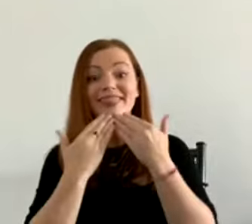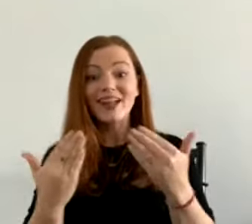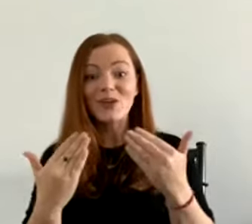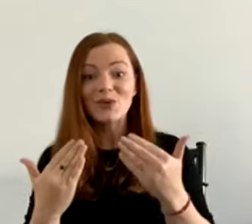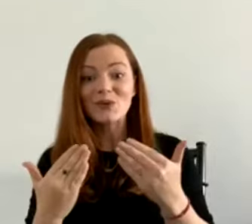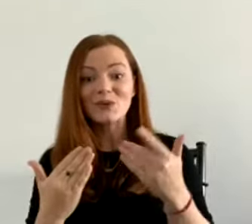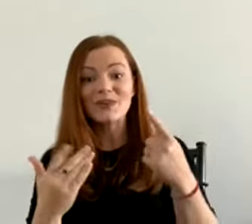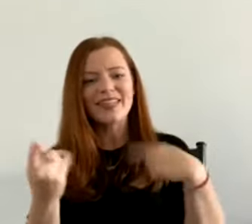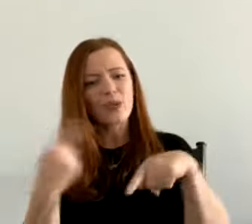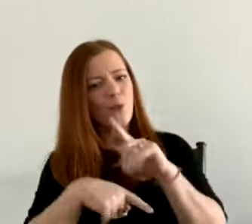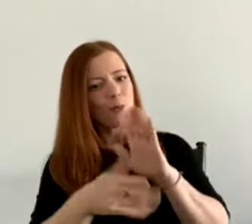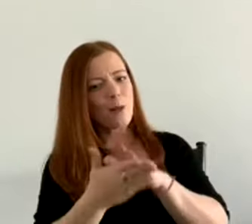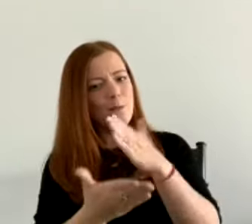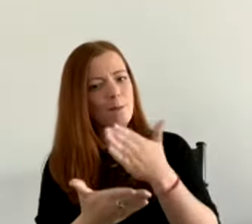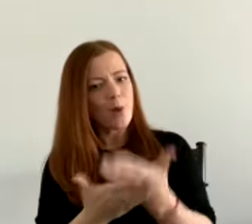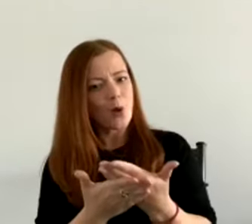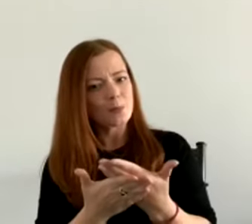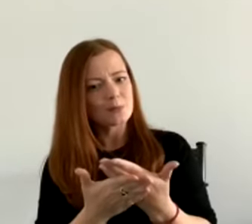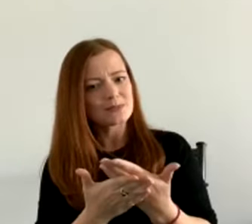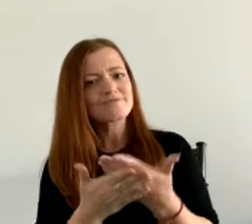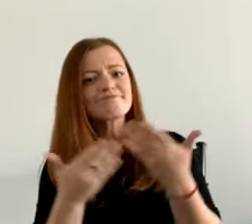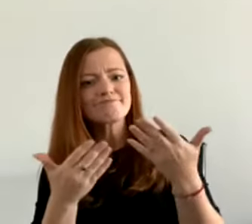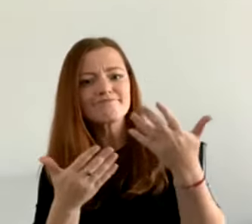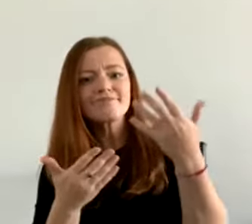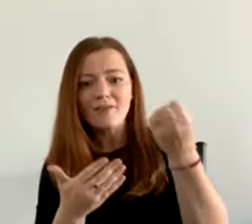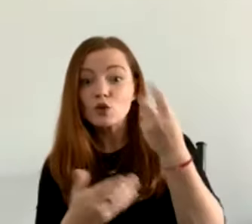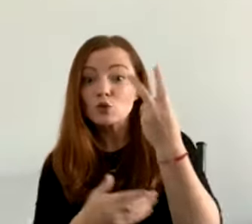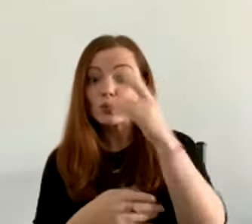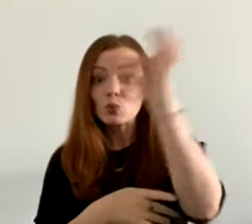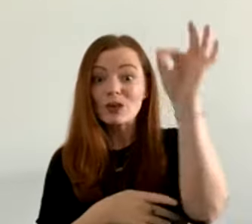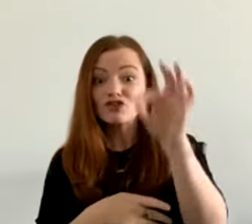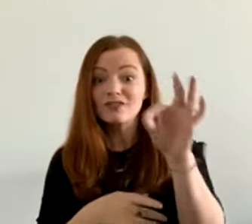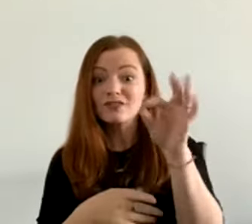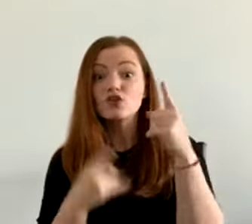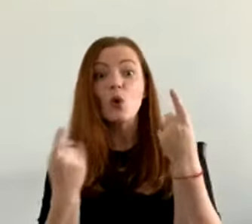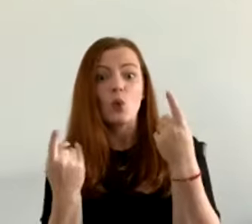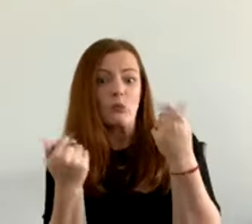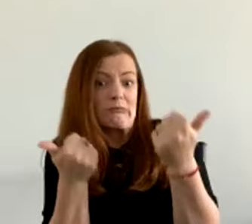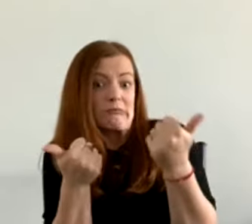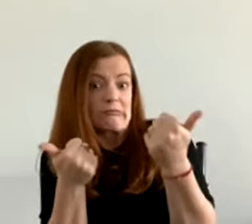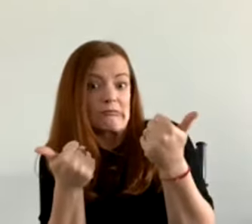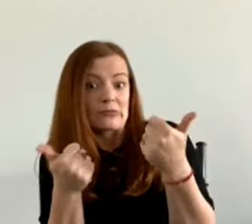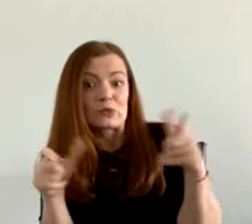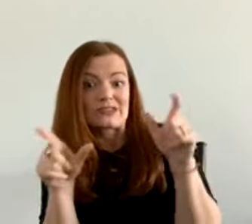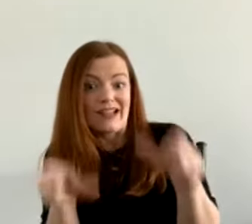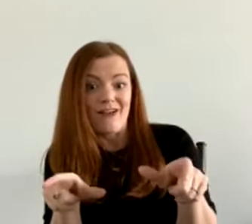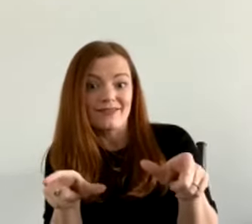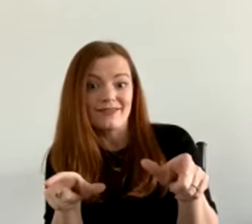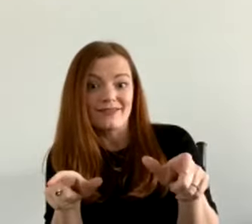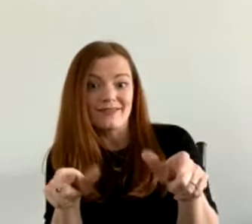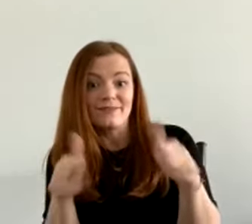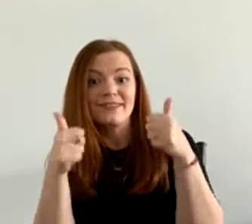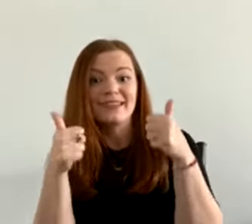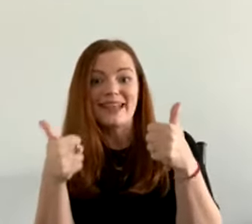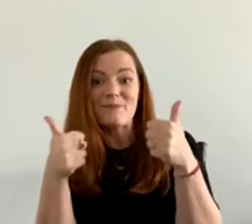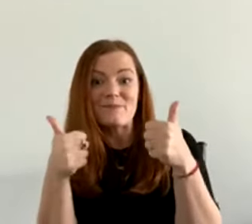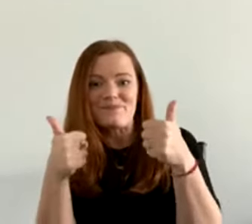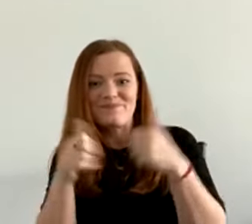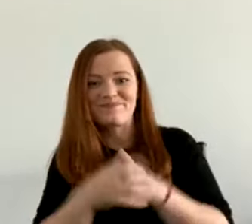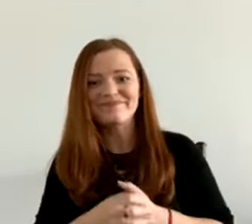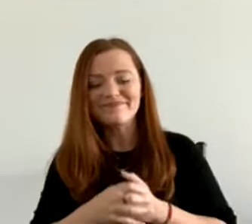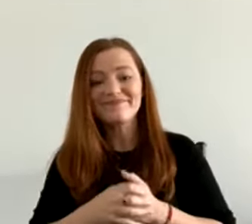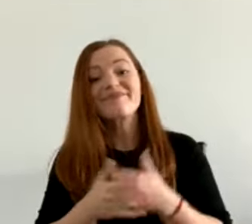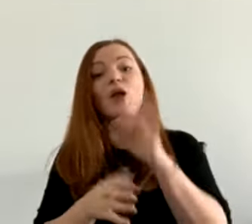I've got two questions. So if you're okay to stay on, Kate, I will see if I can find these questions. A question from